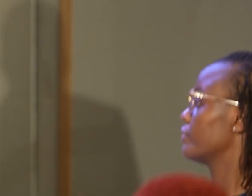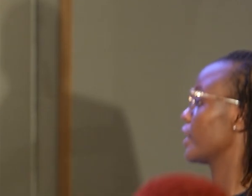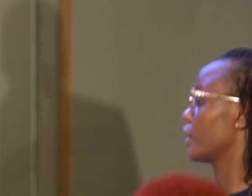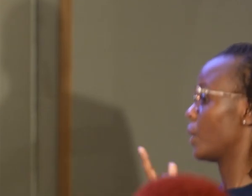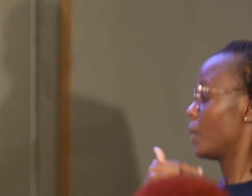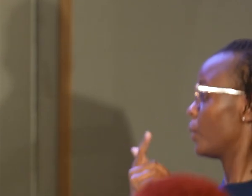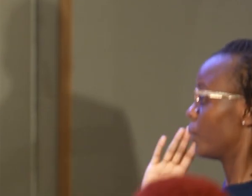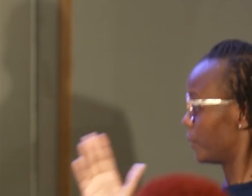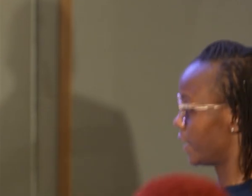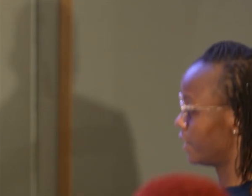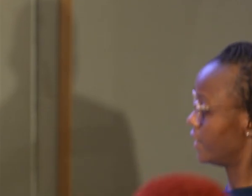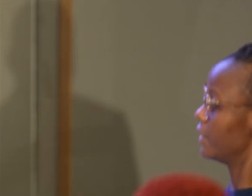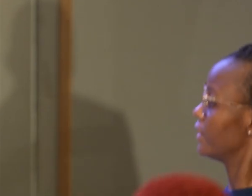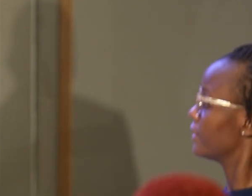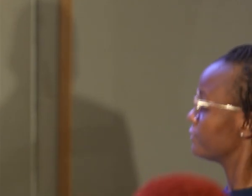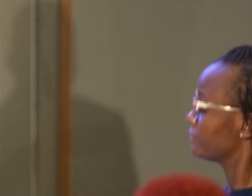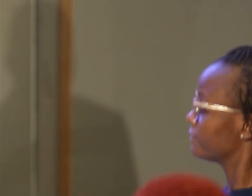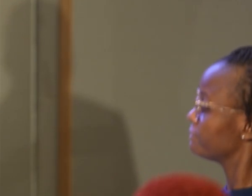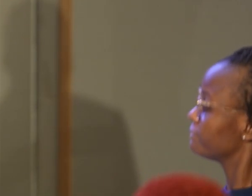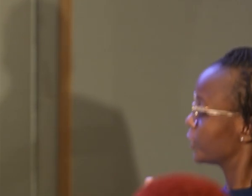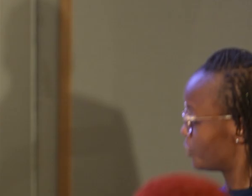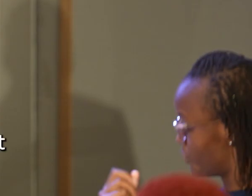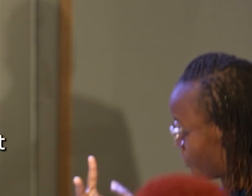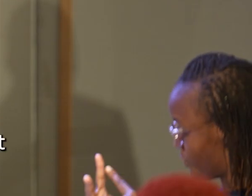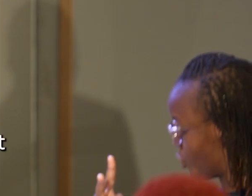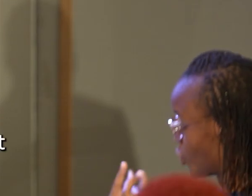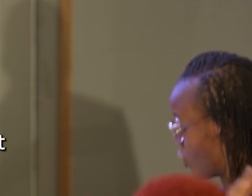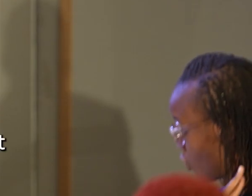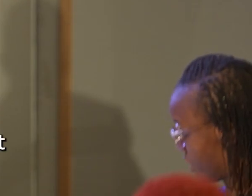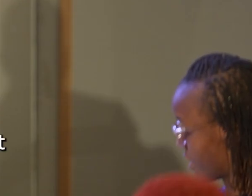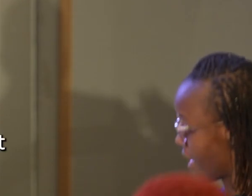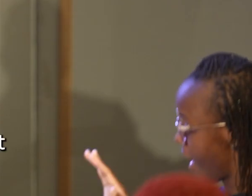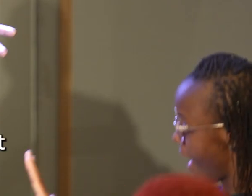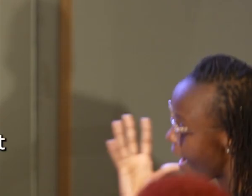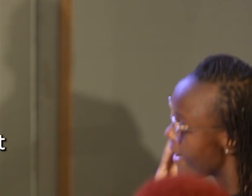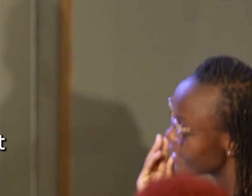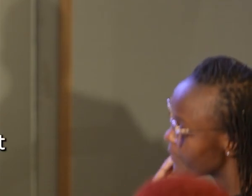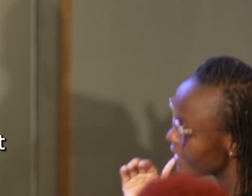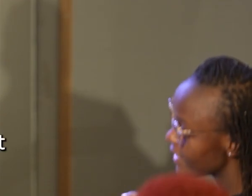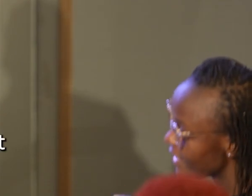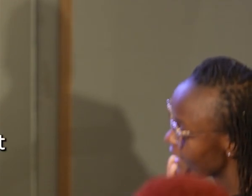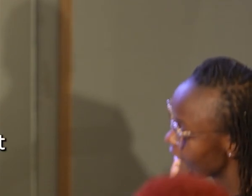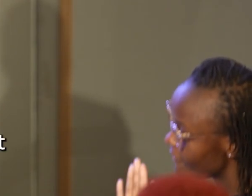is going to play more or less two roles. Her experience in the development of these standards